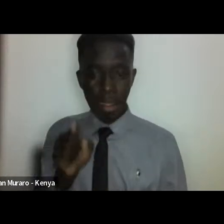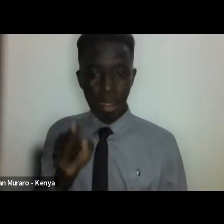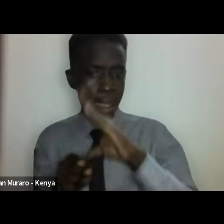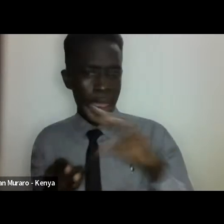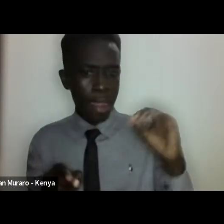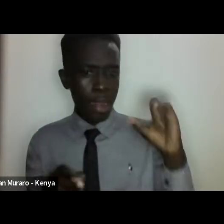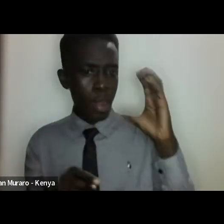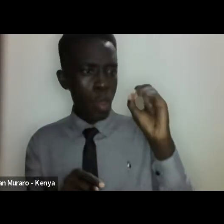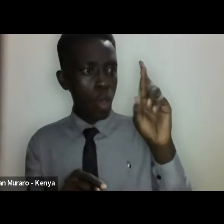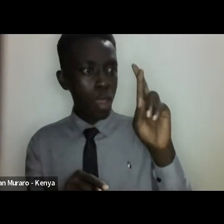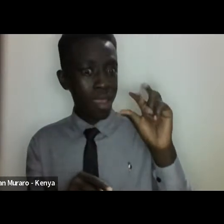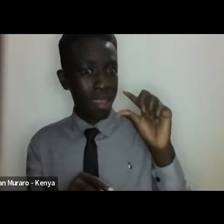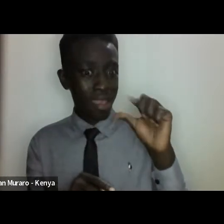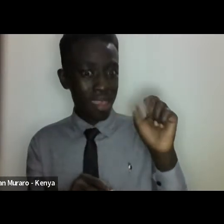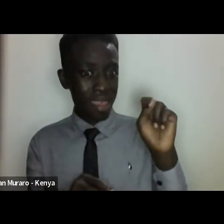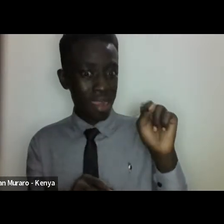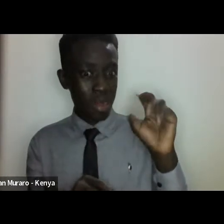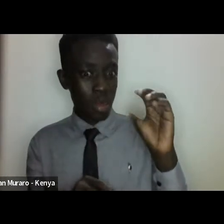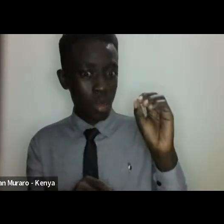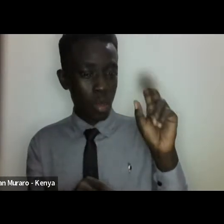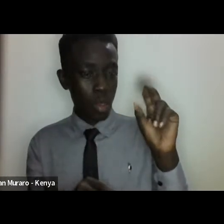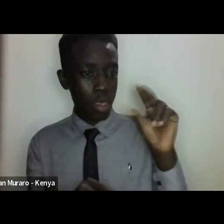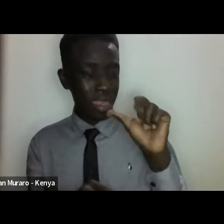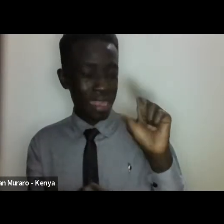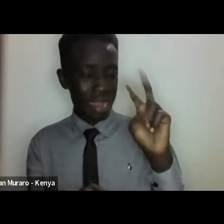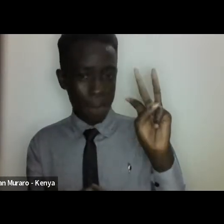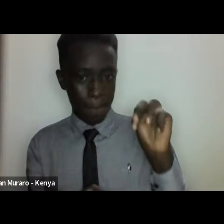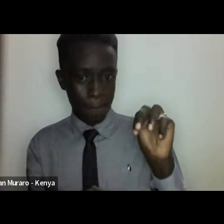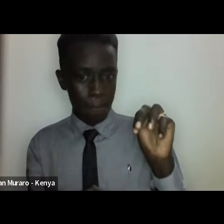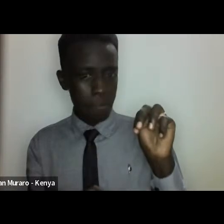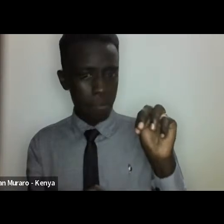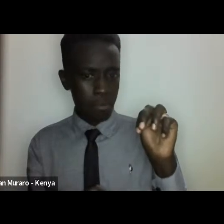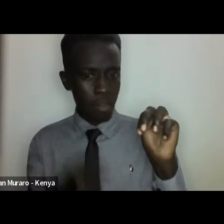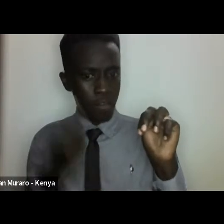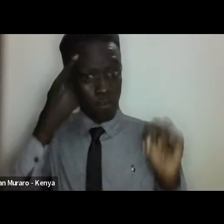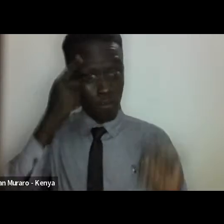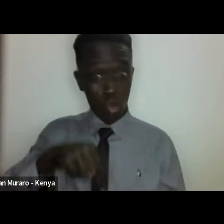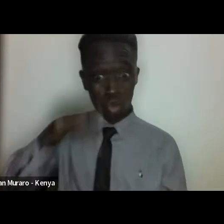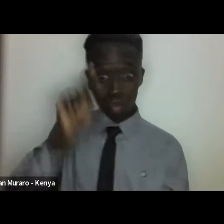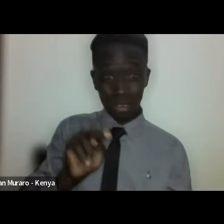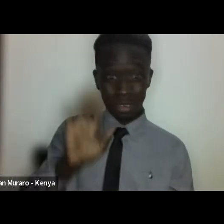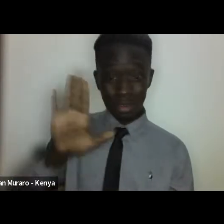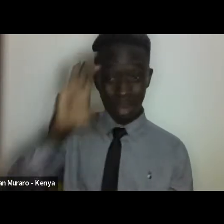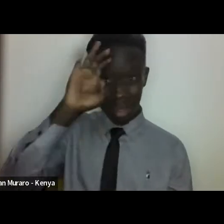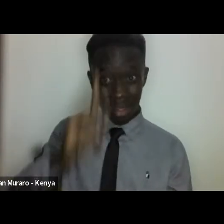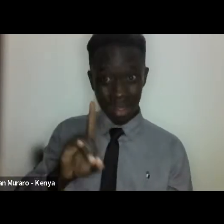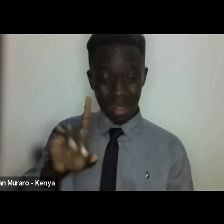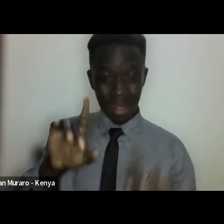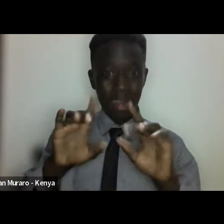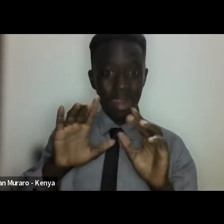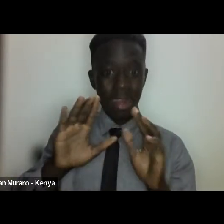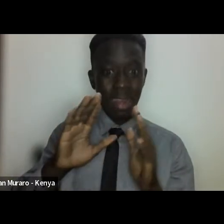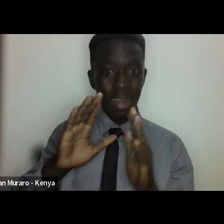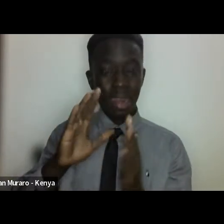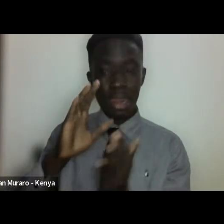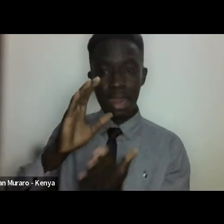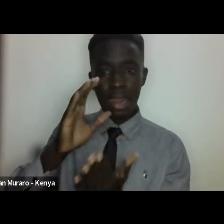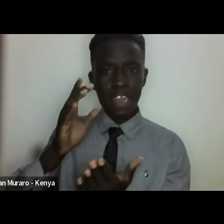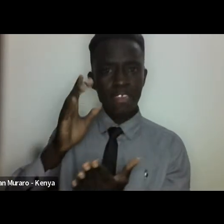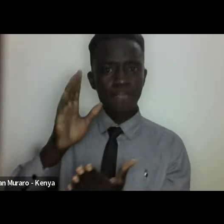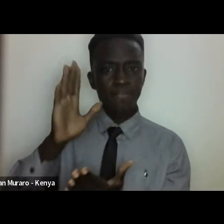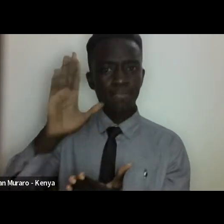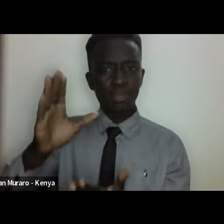of the Norwegian Education Department. It is still structured and at